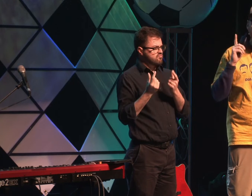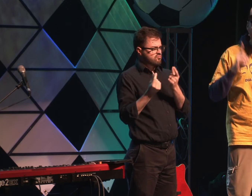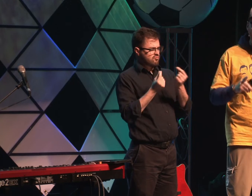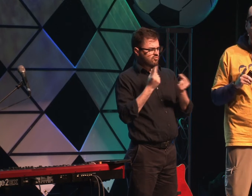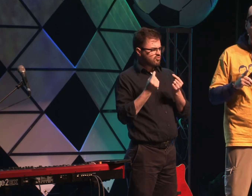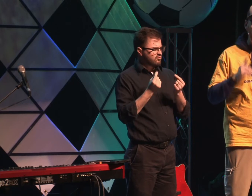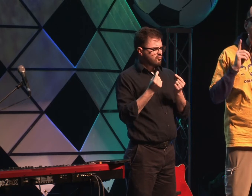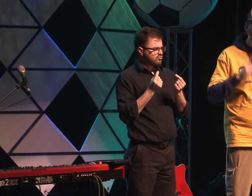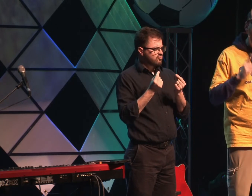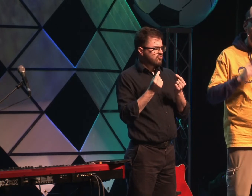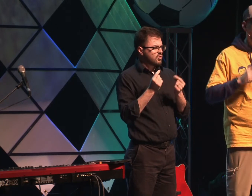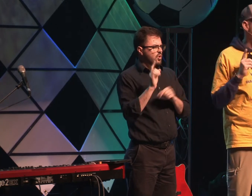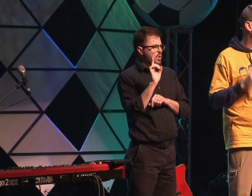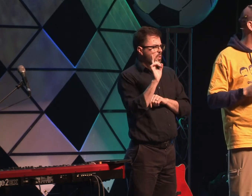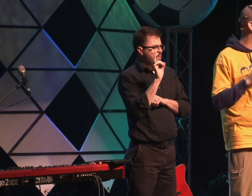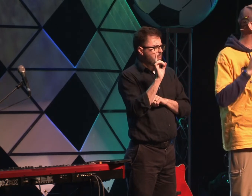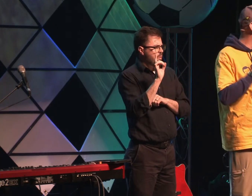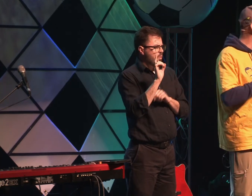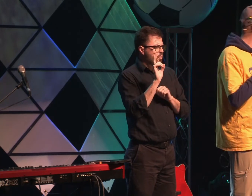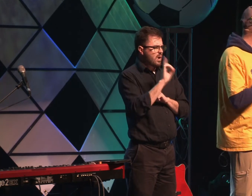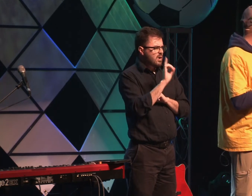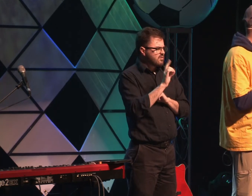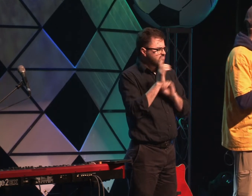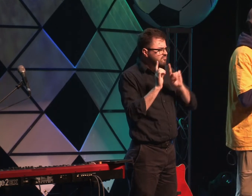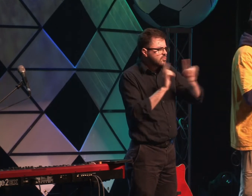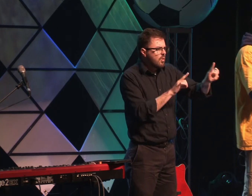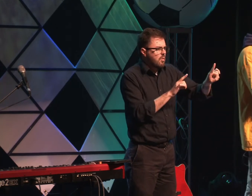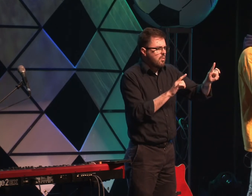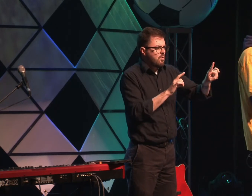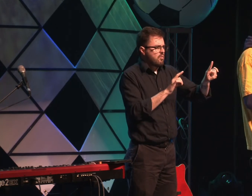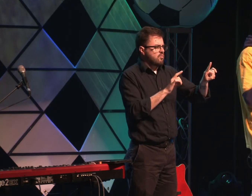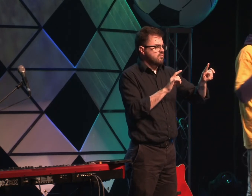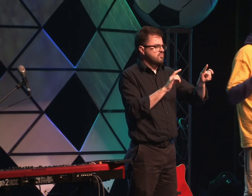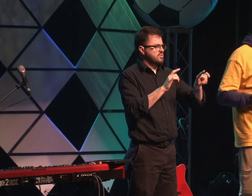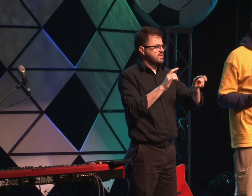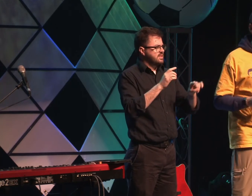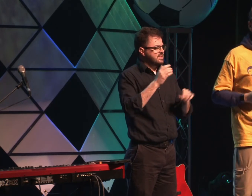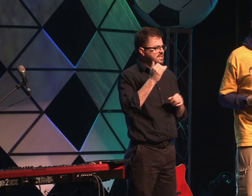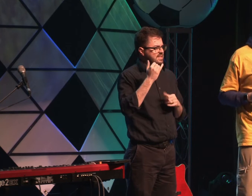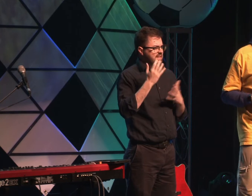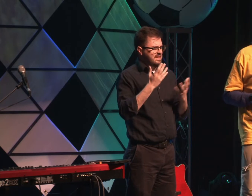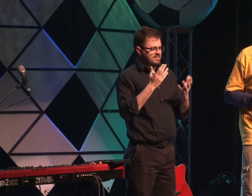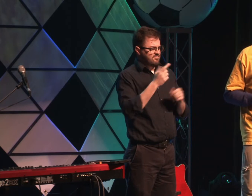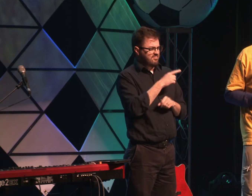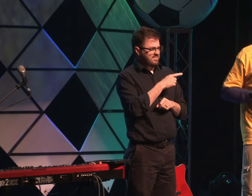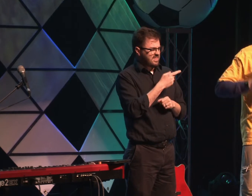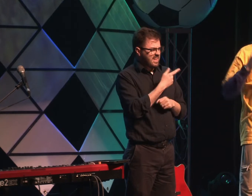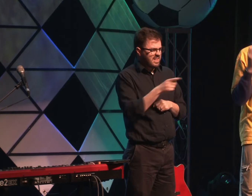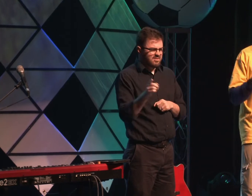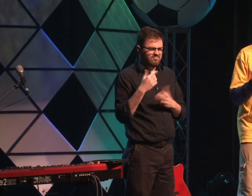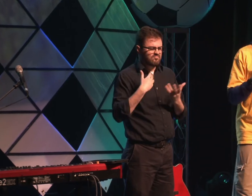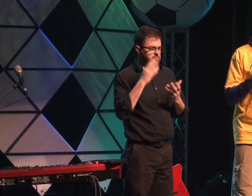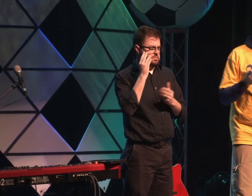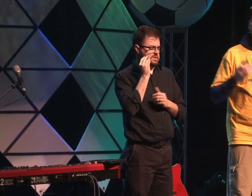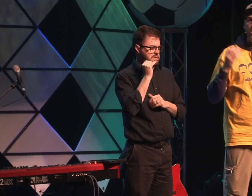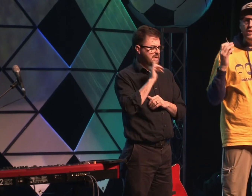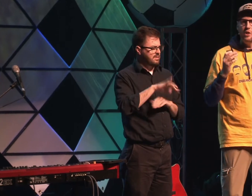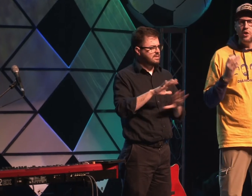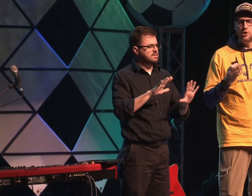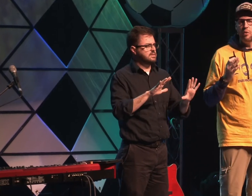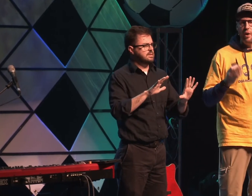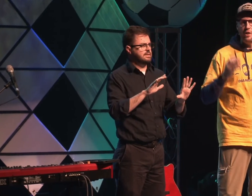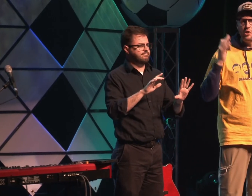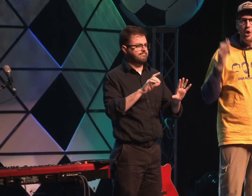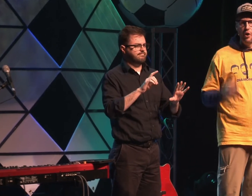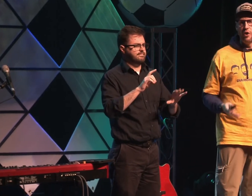Where do you go when you don't know where to go? Have you ever had that emotional experience, right? That moment in life where you just